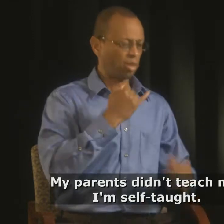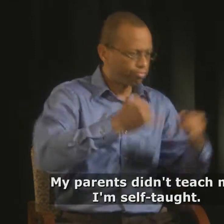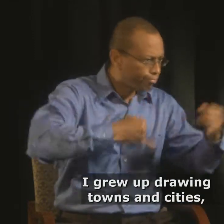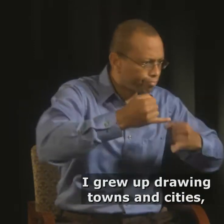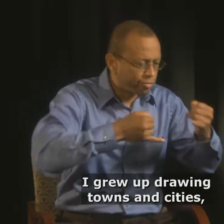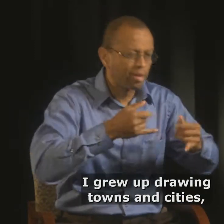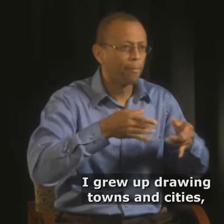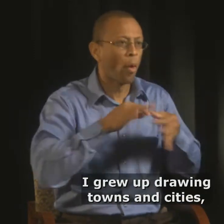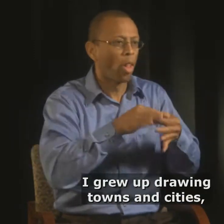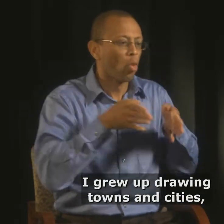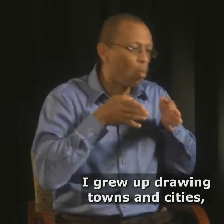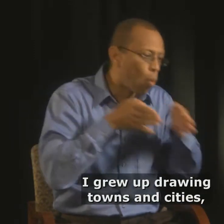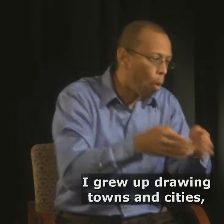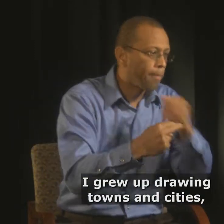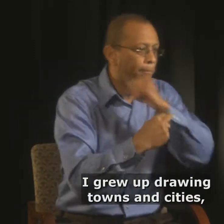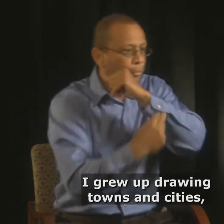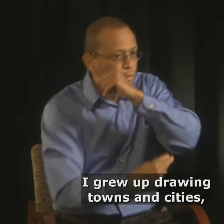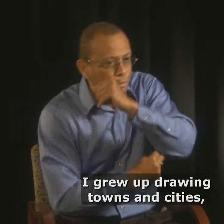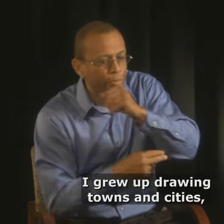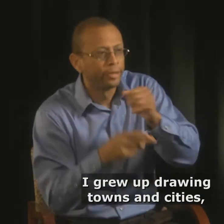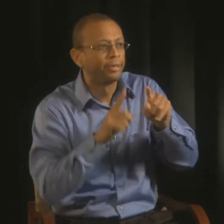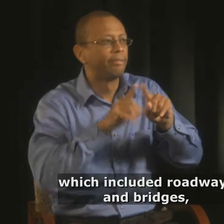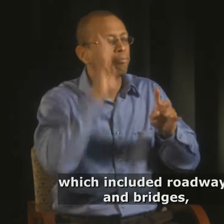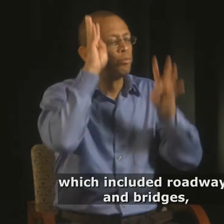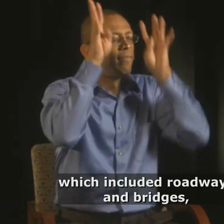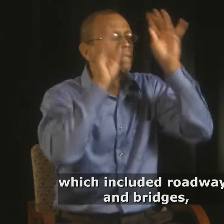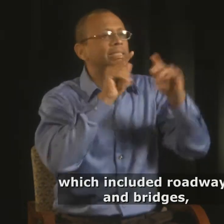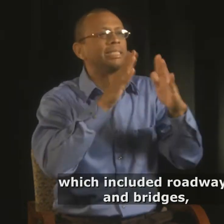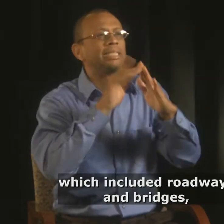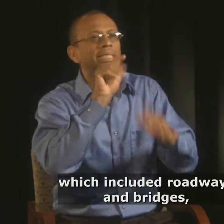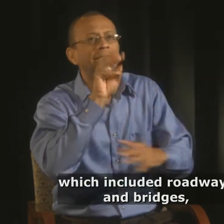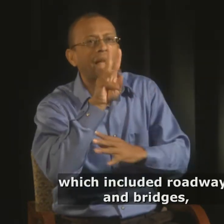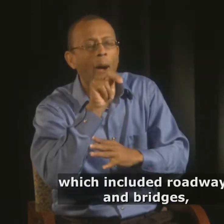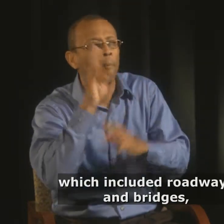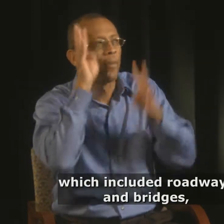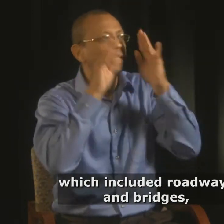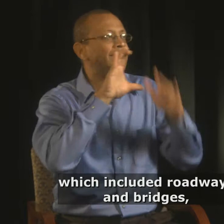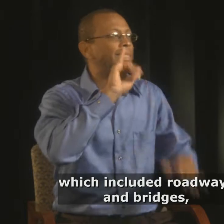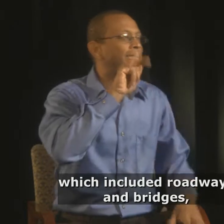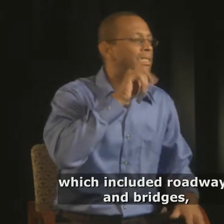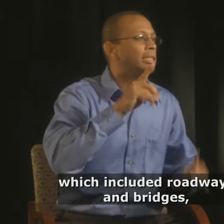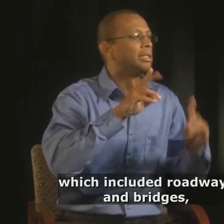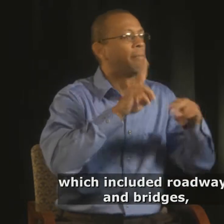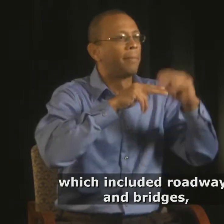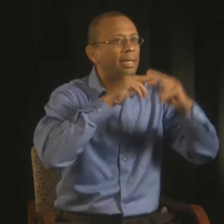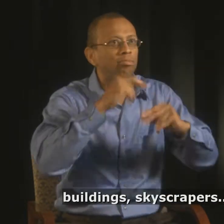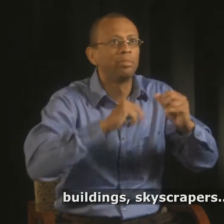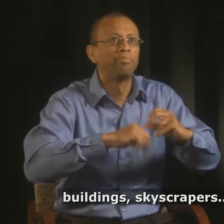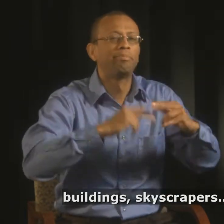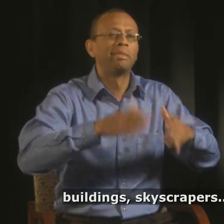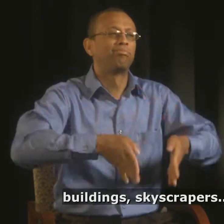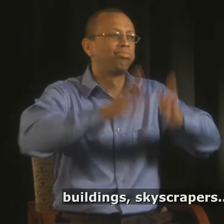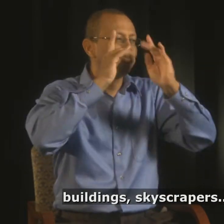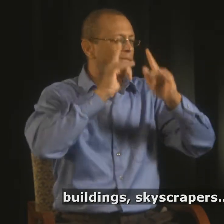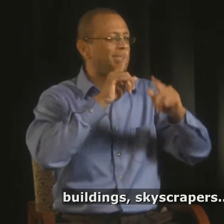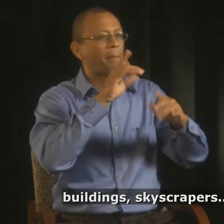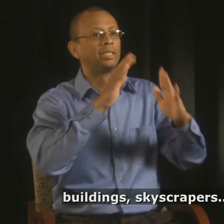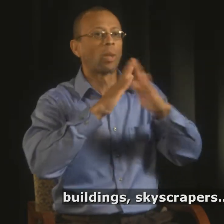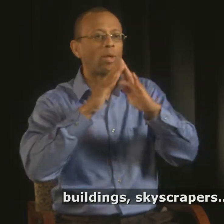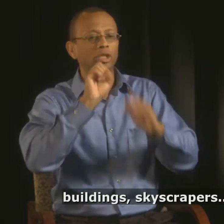I grew up drawing towns and cities, which included roadways and bridges, buildings, and skyscrapers.